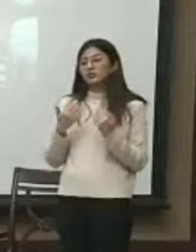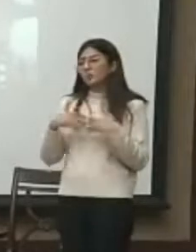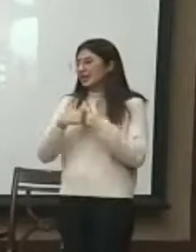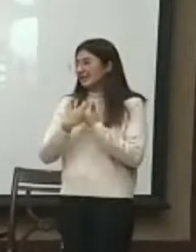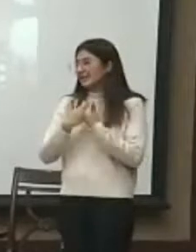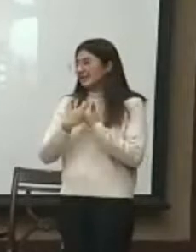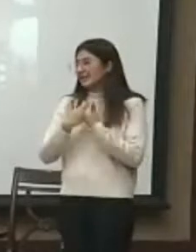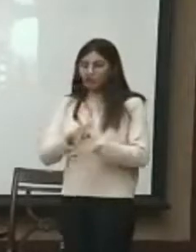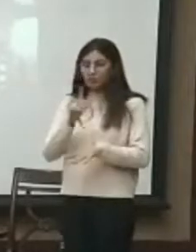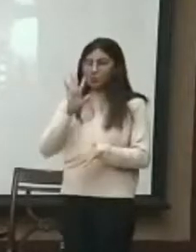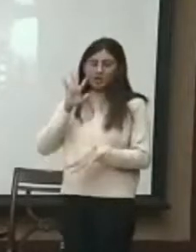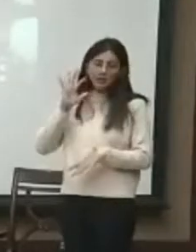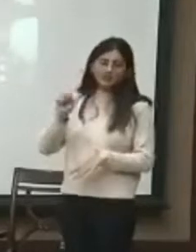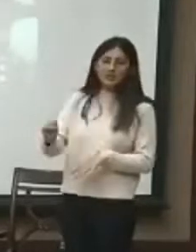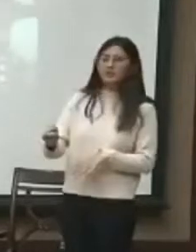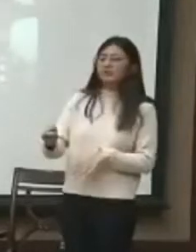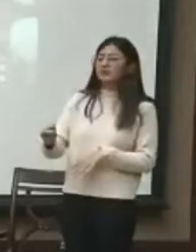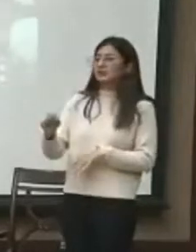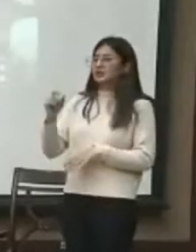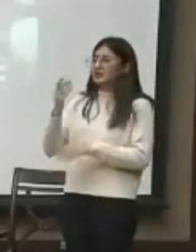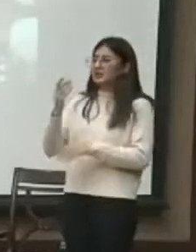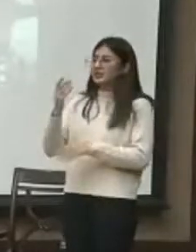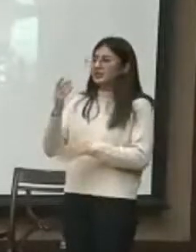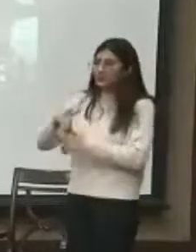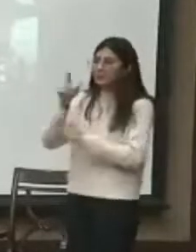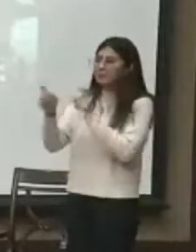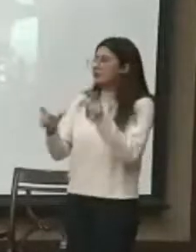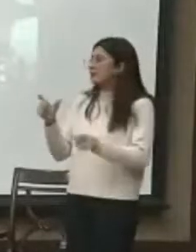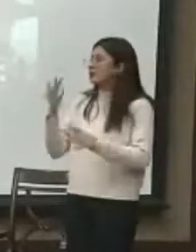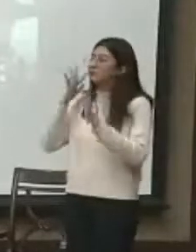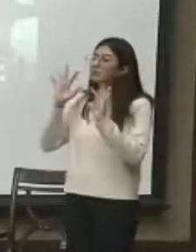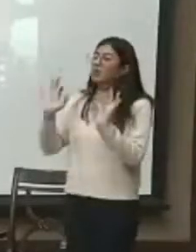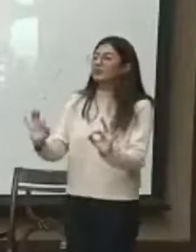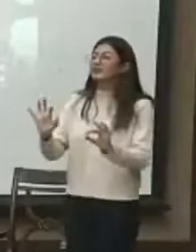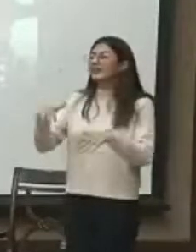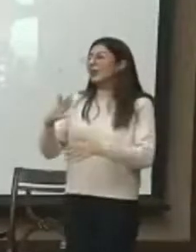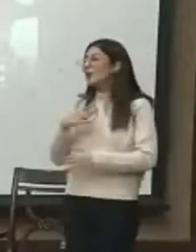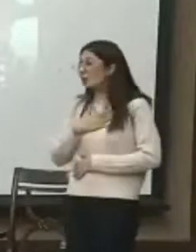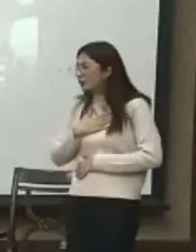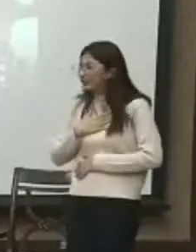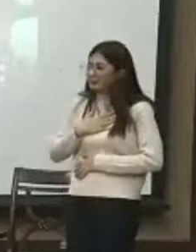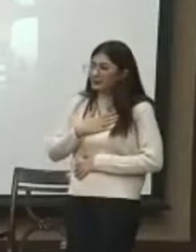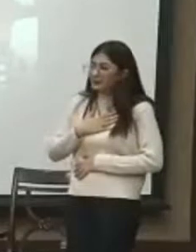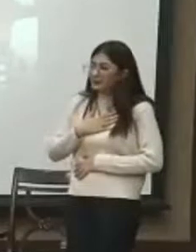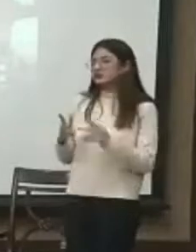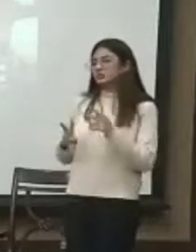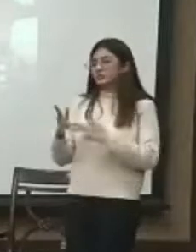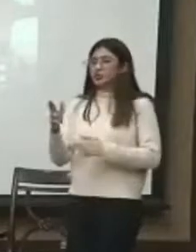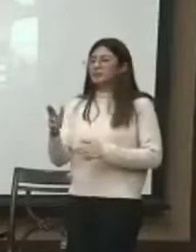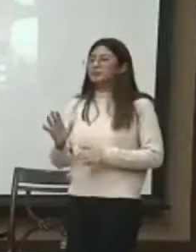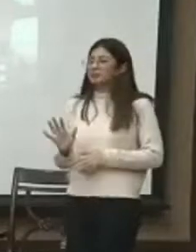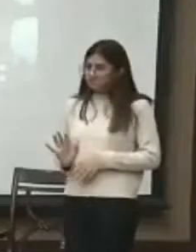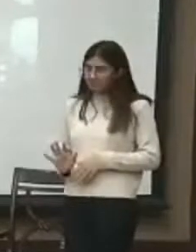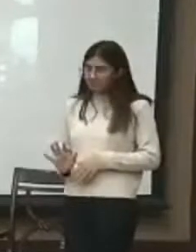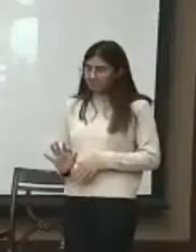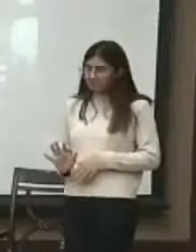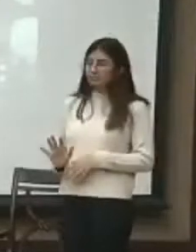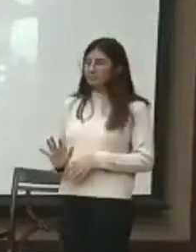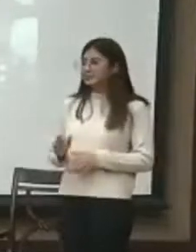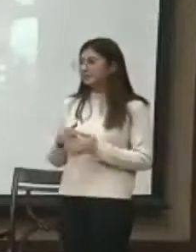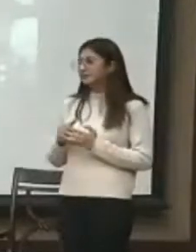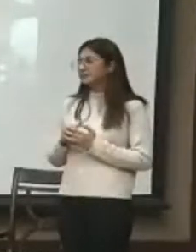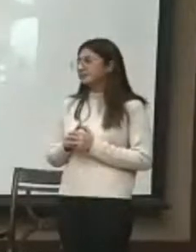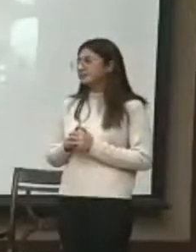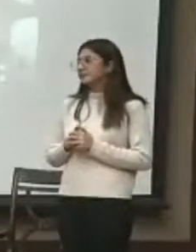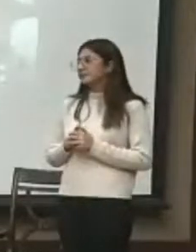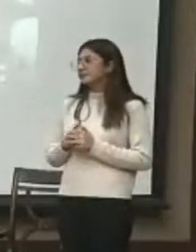recognize people with disability as people first, and not somebody which is an object of pity and you get onto it when everything else is done.